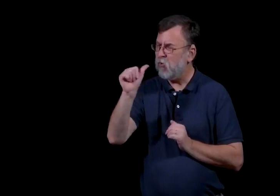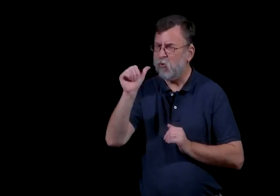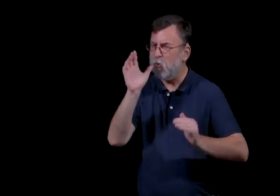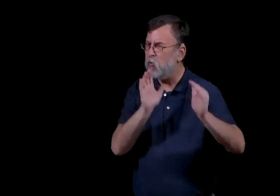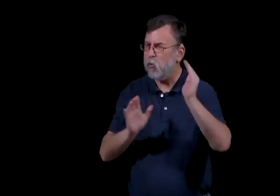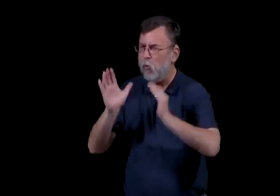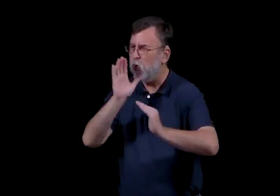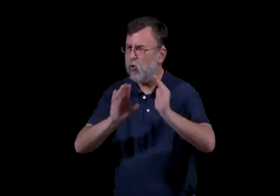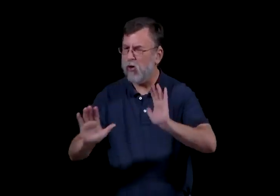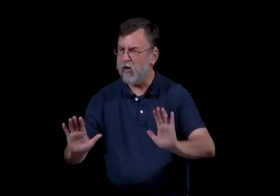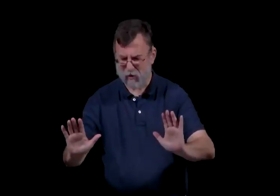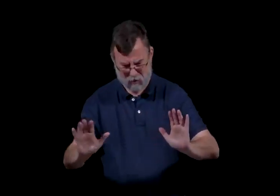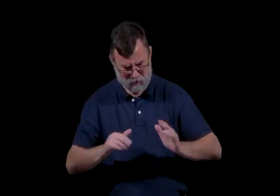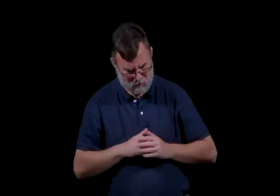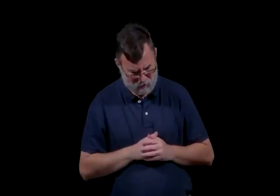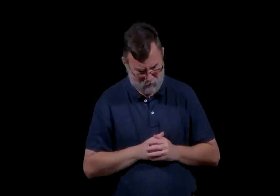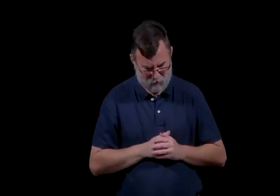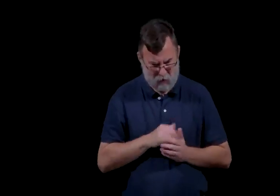And then he goes on to say, don't worry.